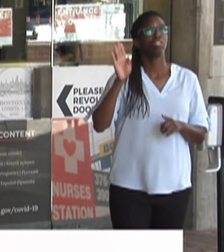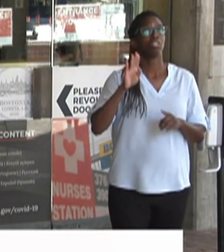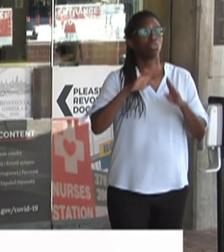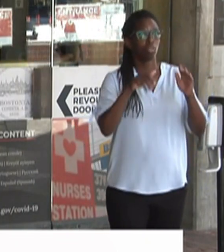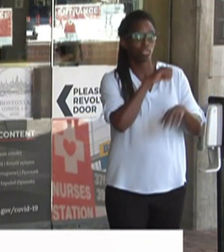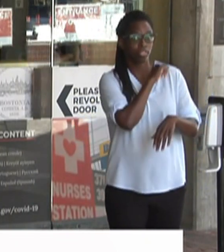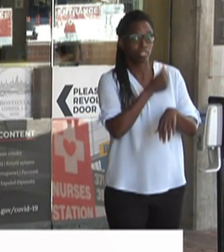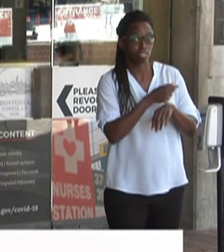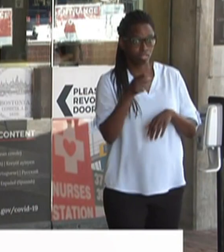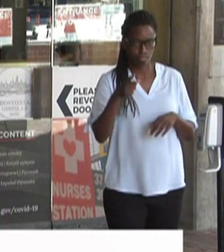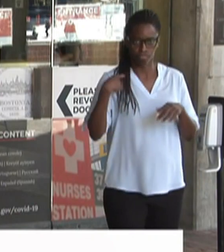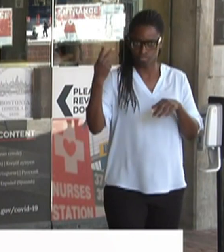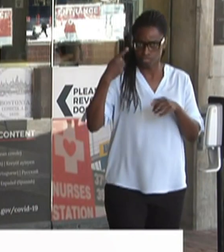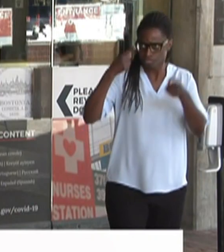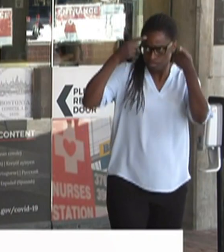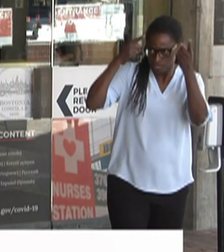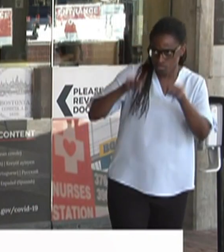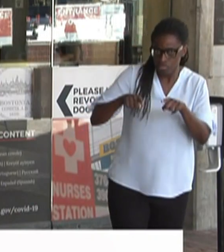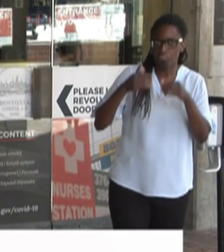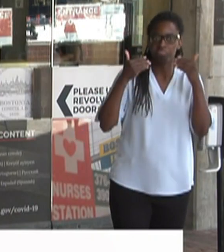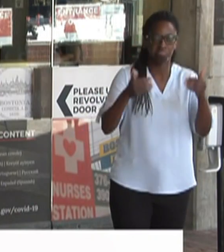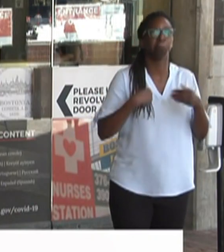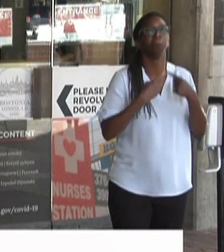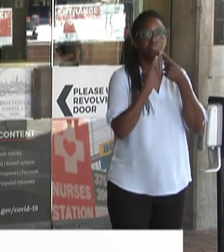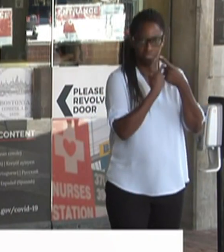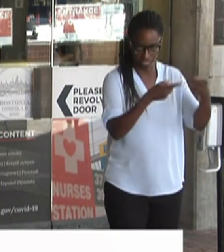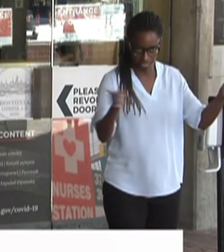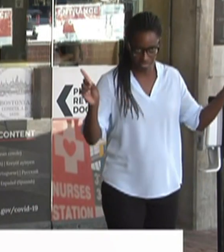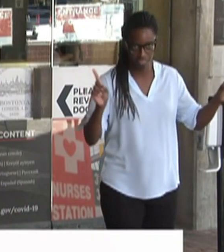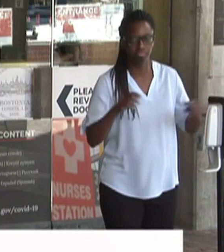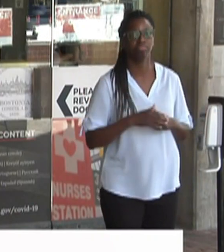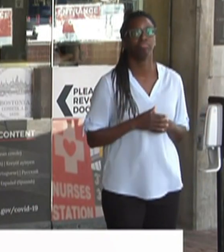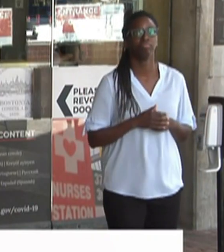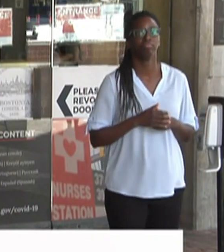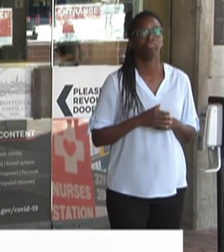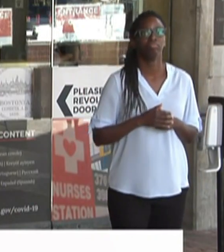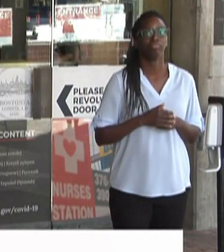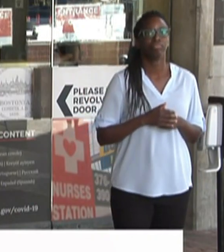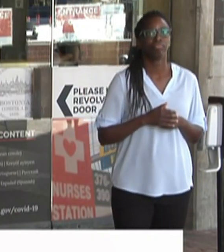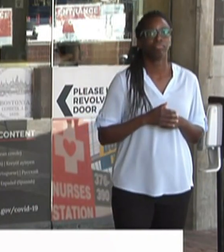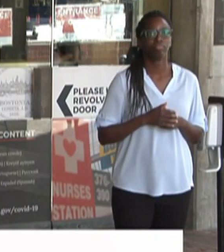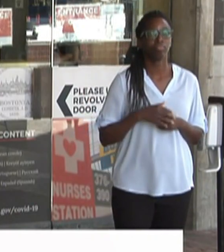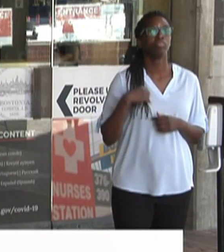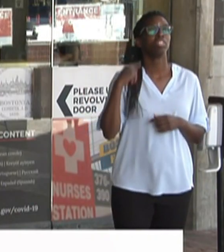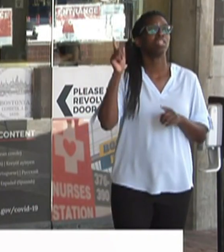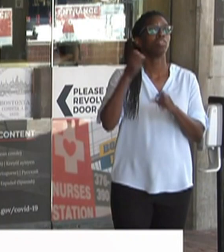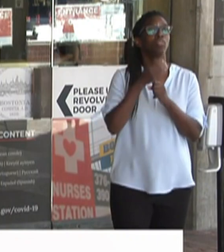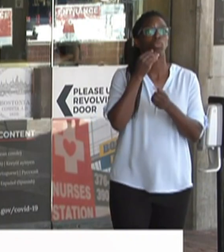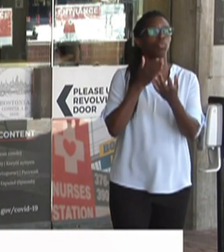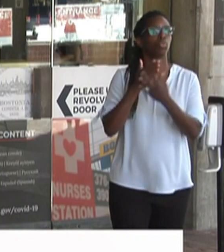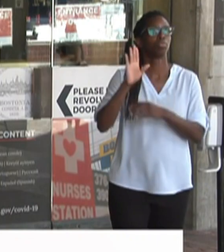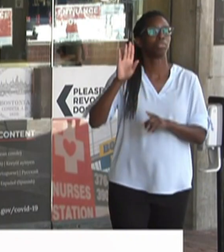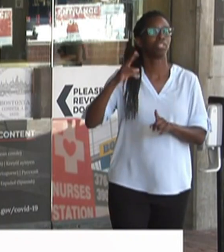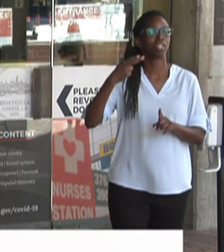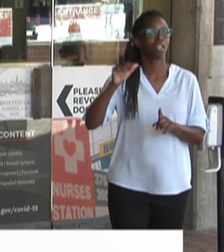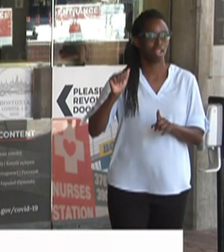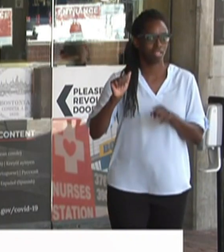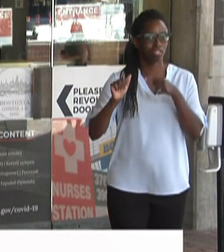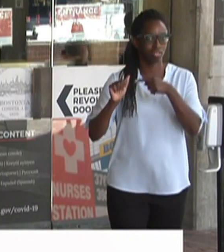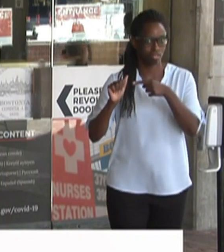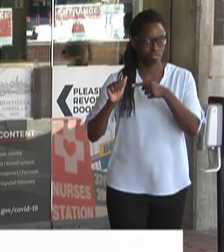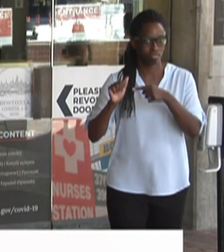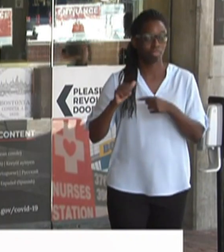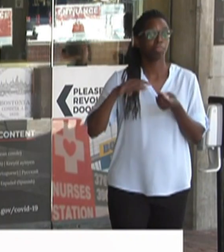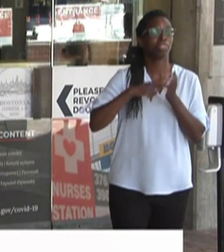thousands of meals to vulnerable residents throughout the end of the year. This plan leverages $2.5 million in federal